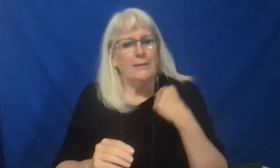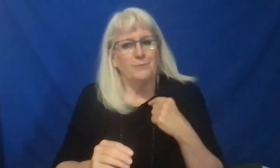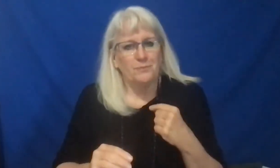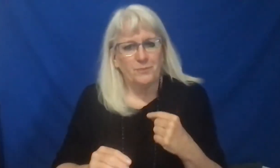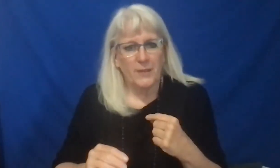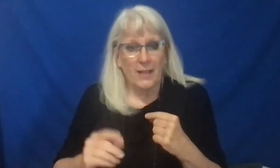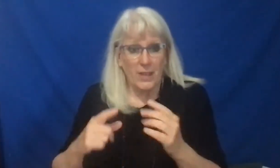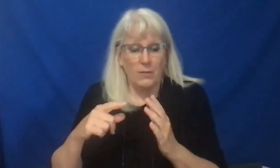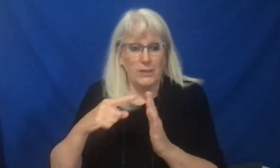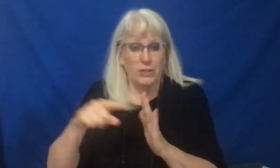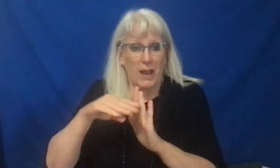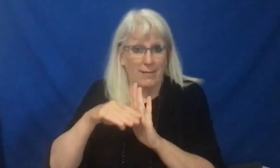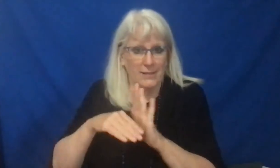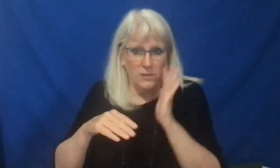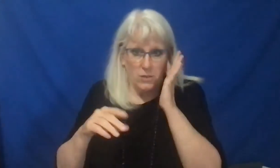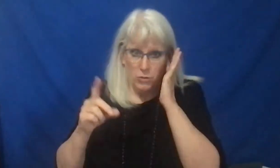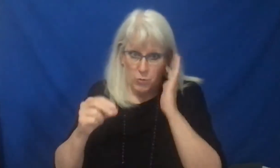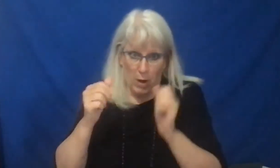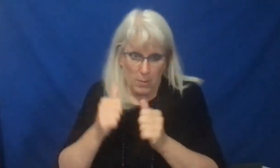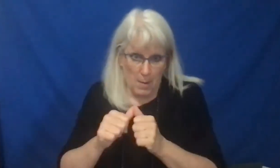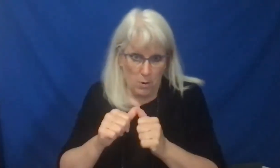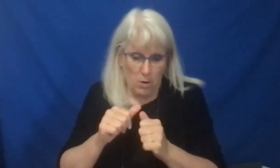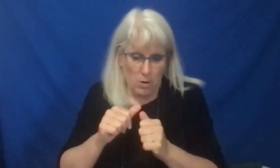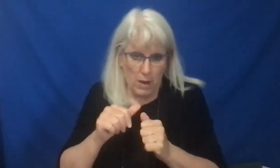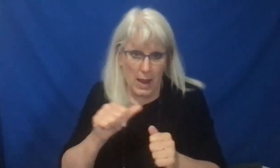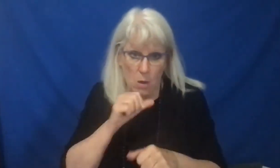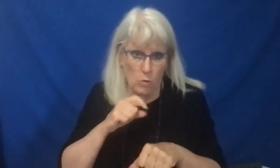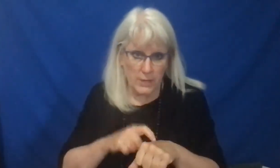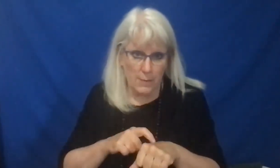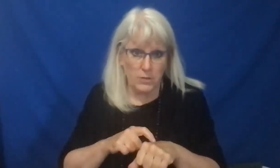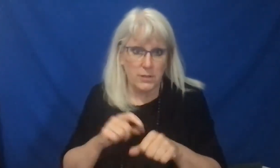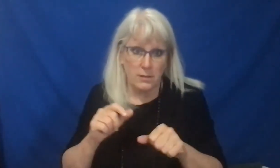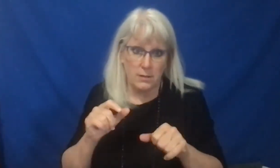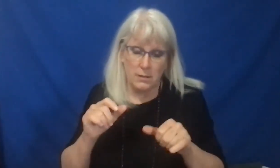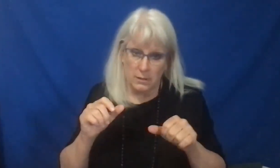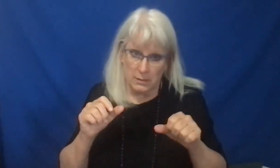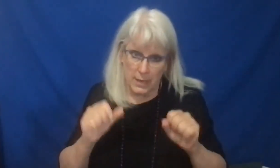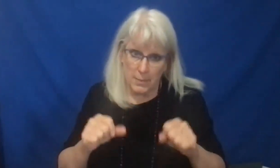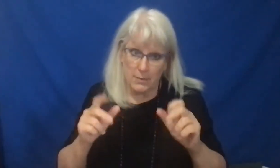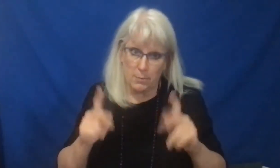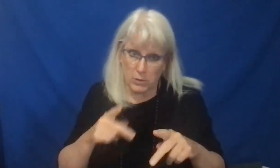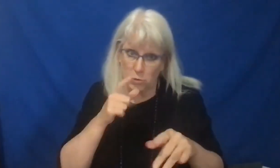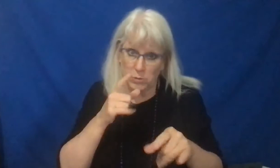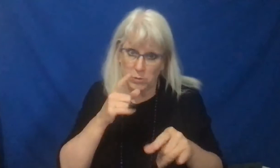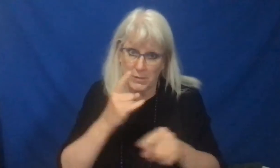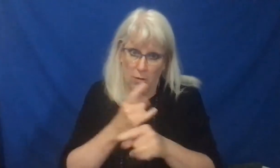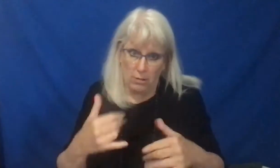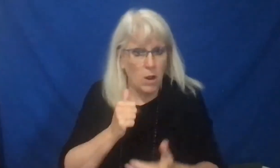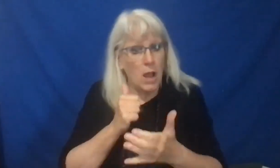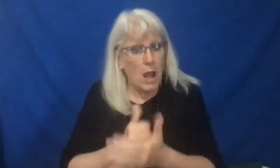do I remember that AA old timers too can be alcoholics who still suffer? Do I try both to help them and to learn from them? And